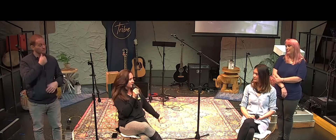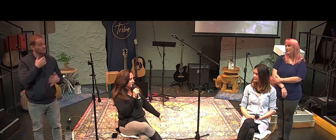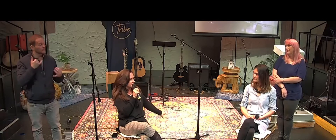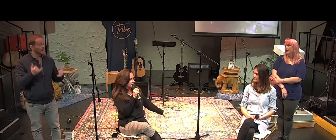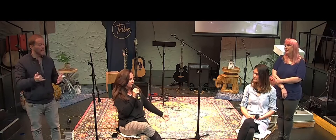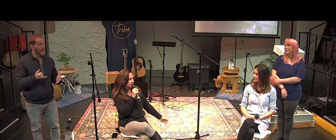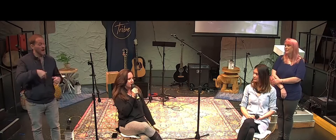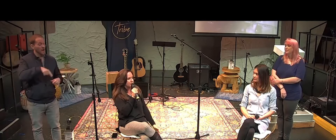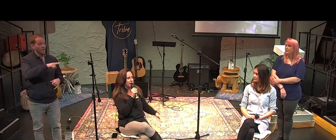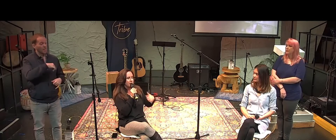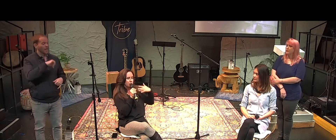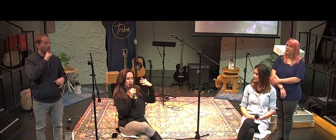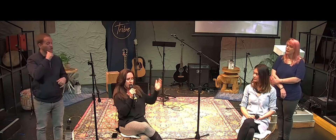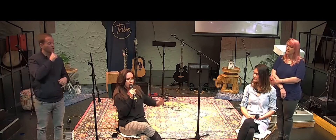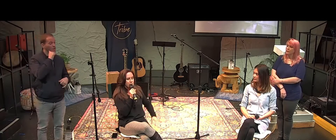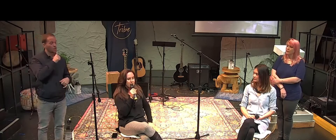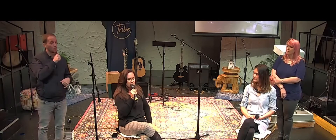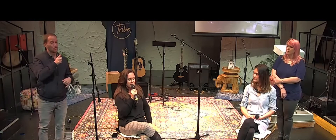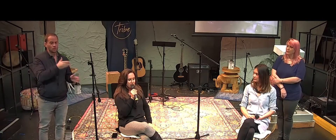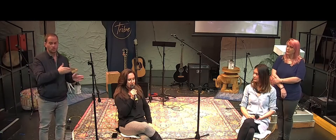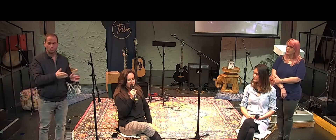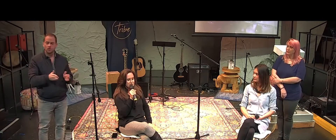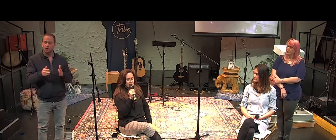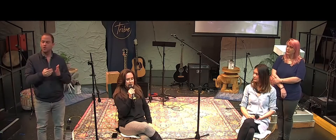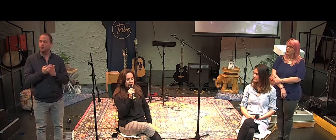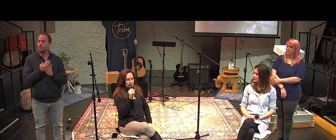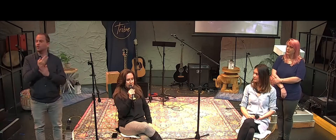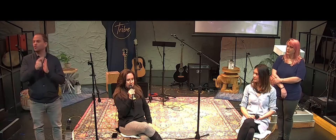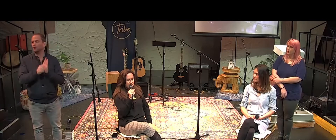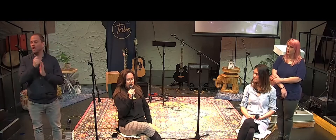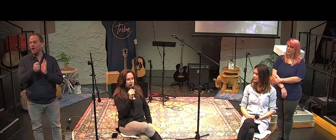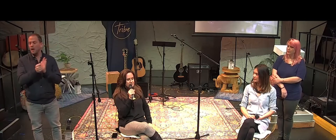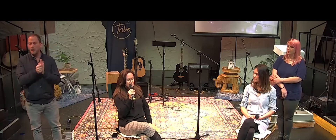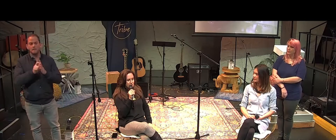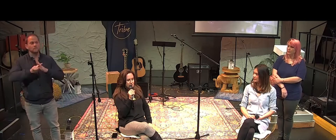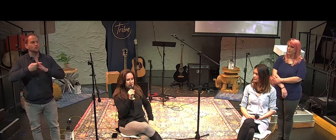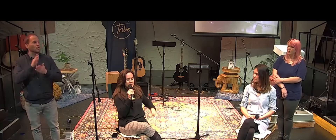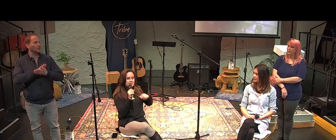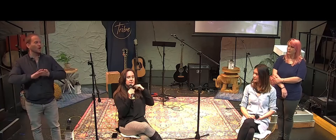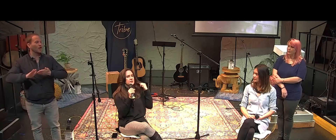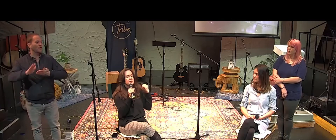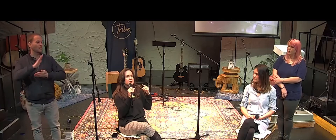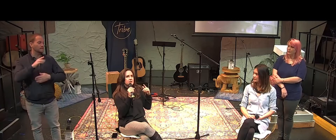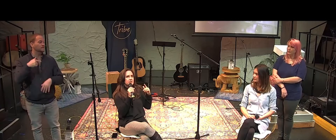into the next season of life, right, where all will be off in college,